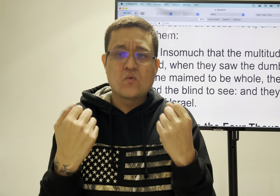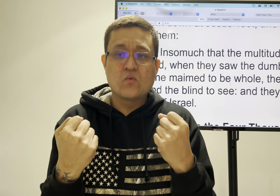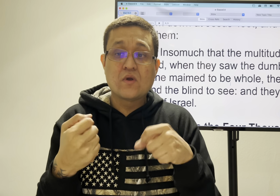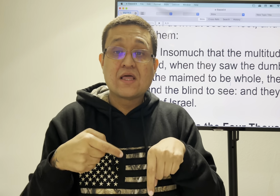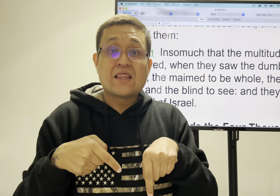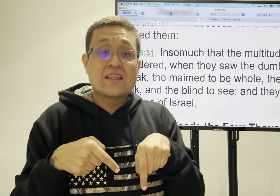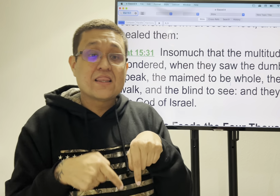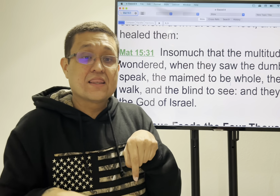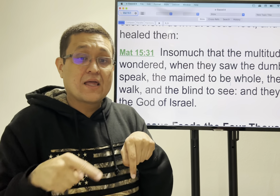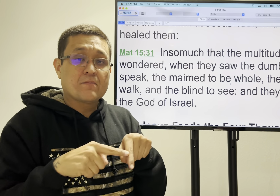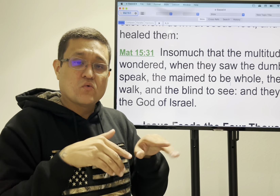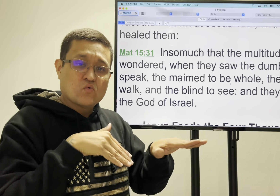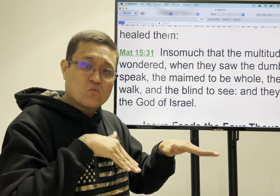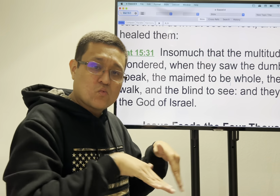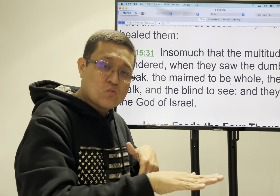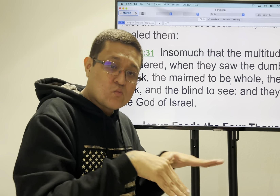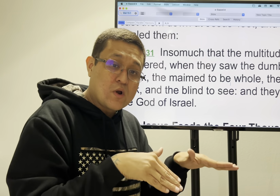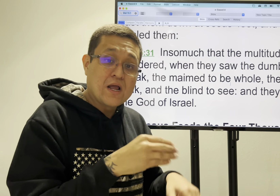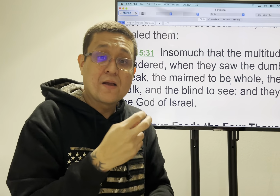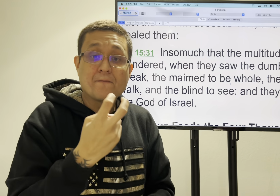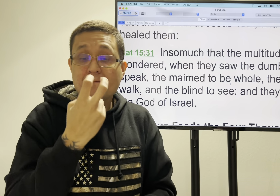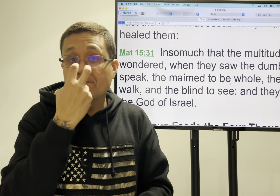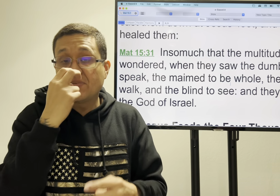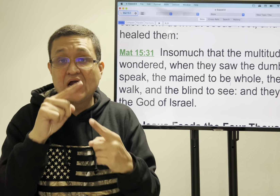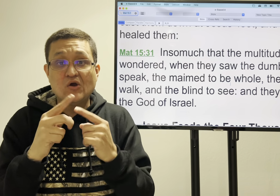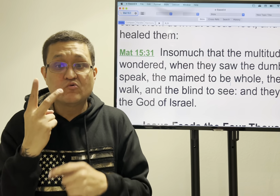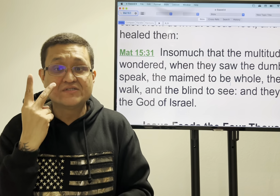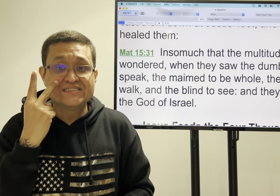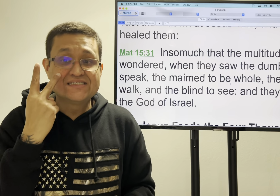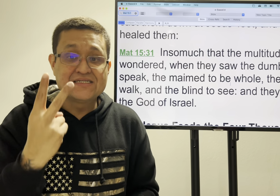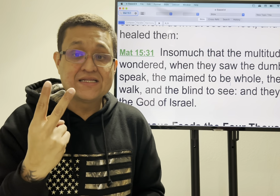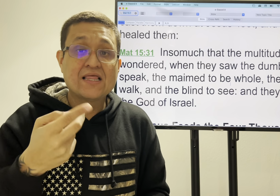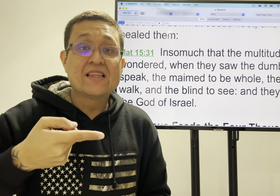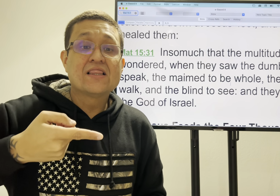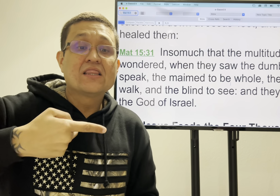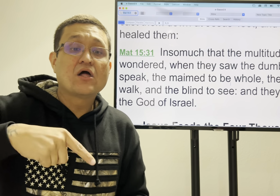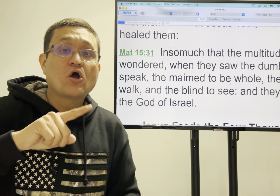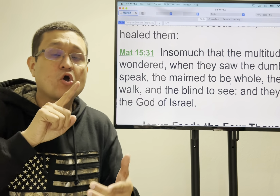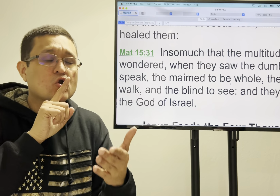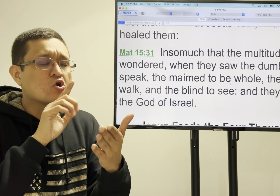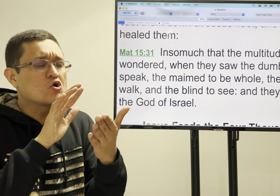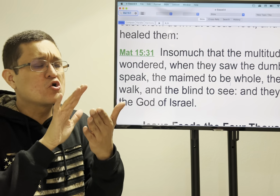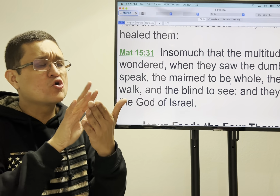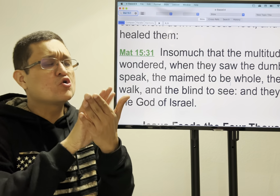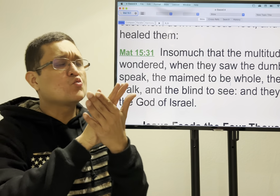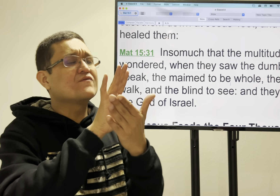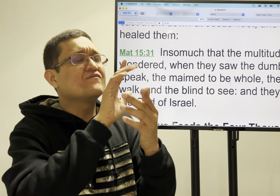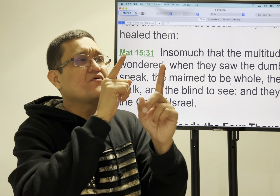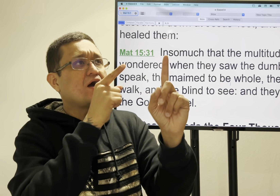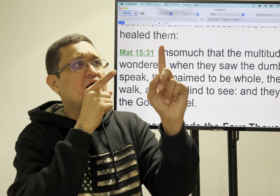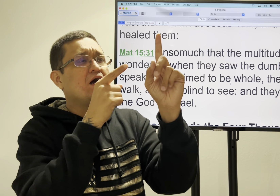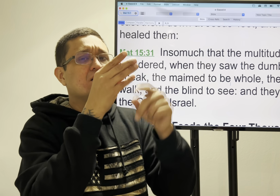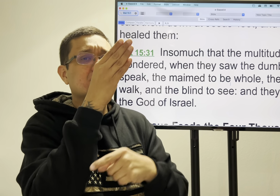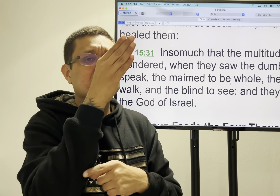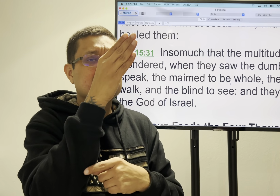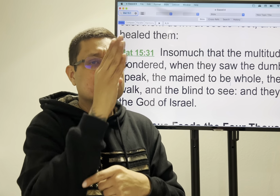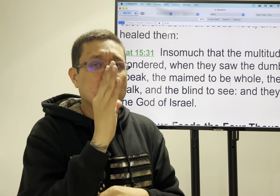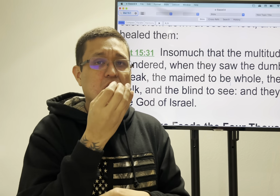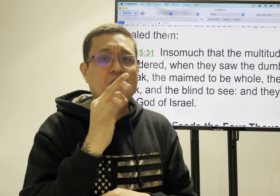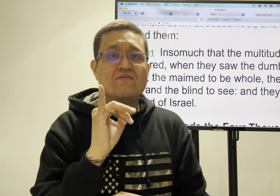the maimed to be whole, the lame to walk, and the blind to see. And they